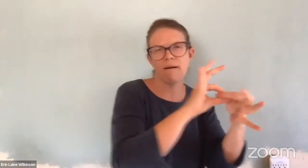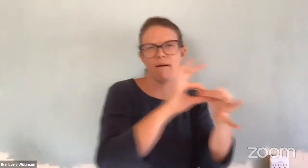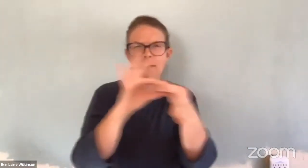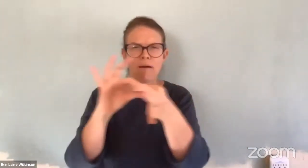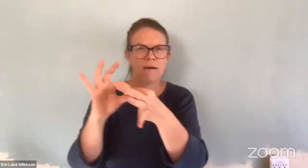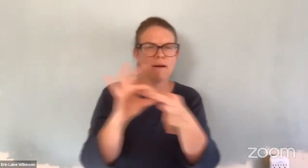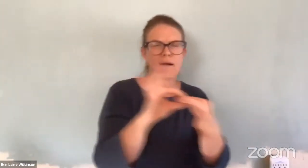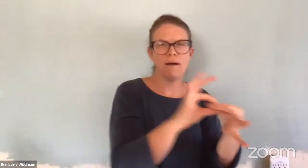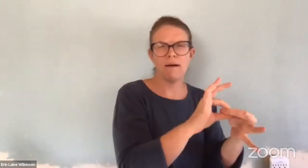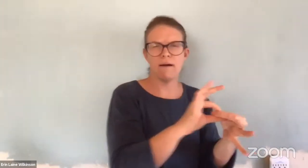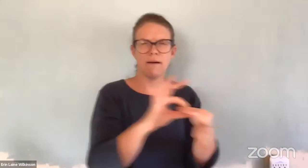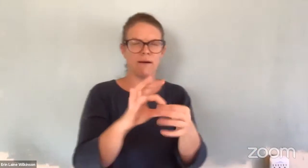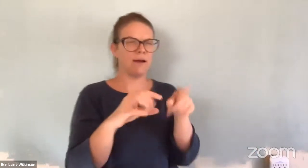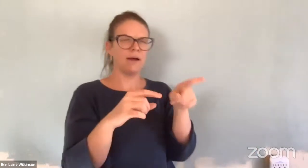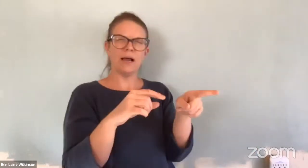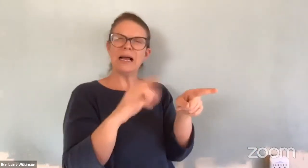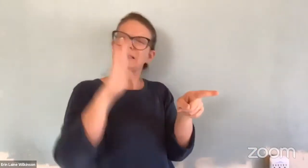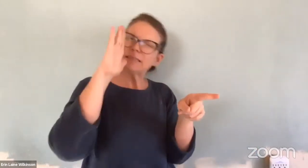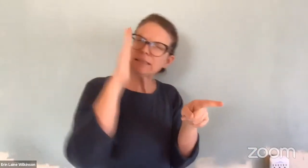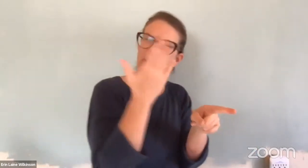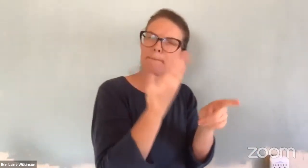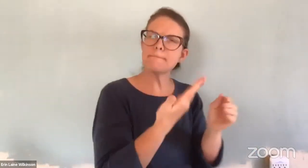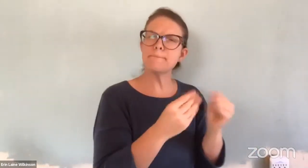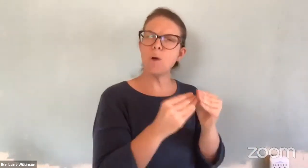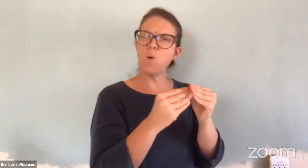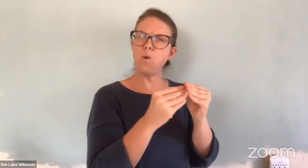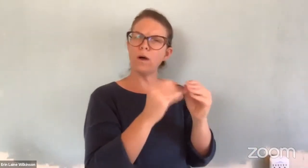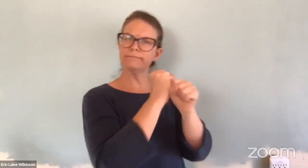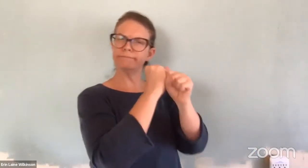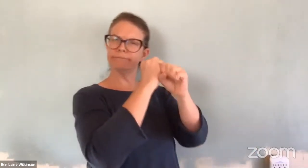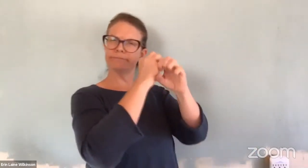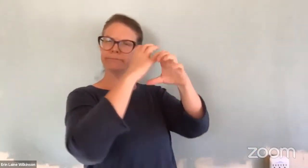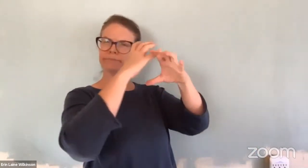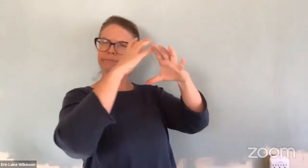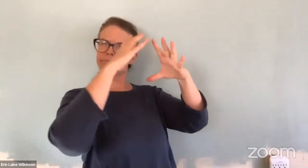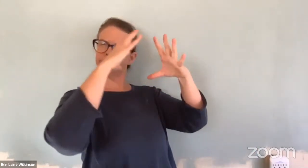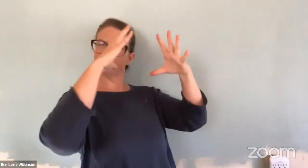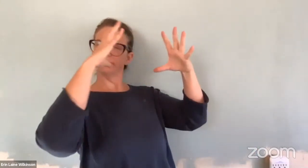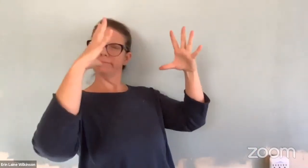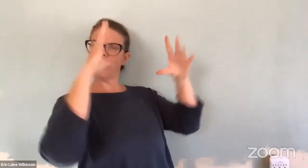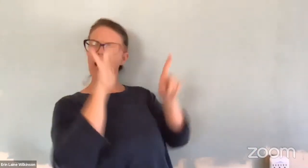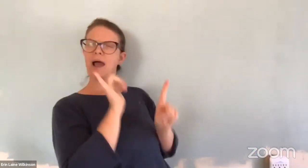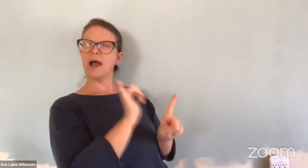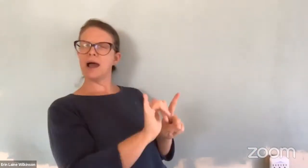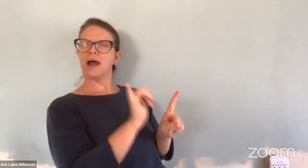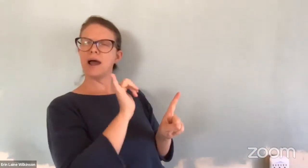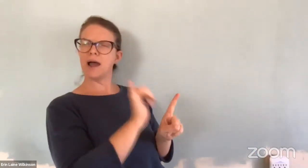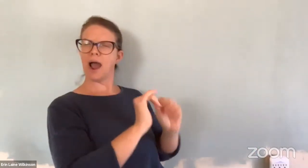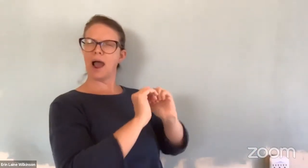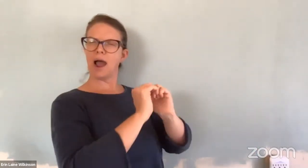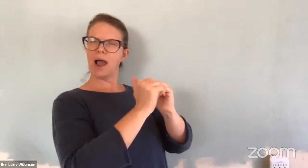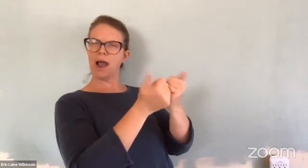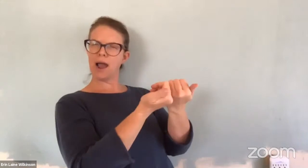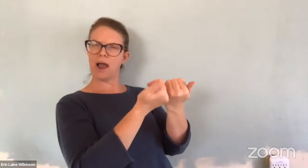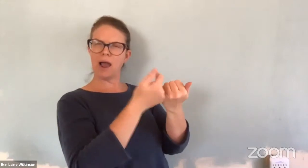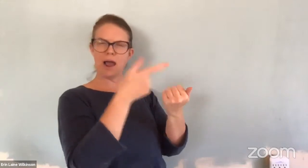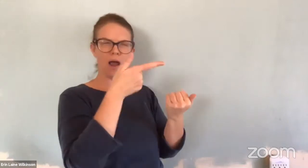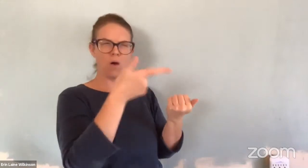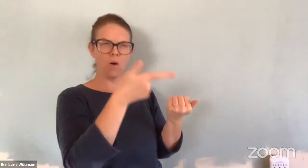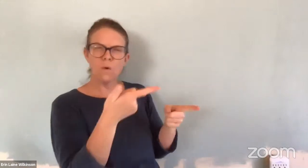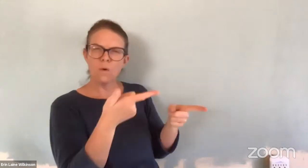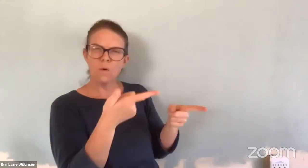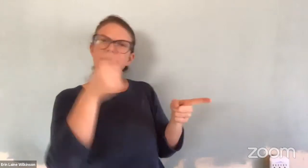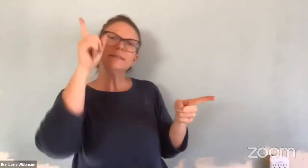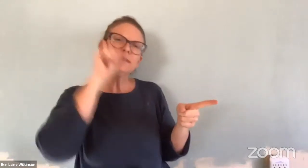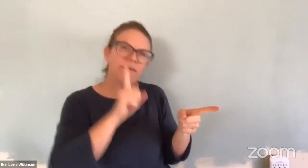the socialization and the social aspects of the community, both are looked at together. And it seems to be given them then